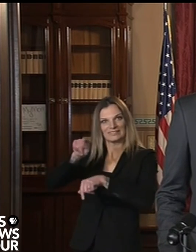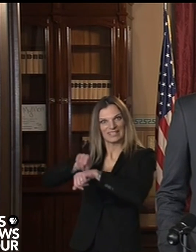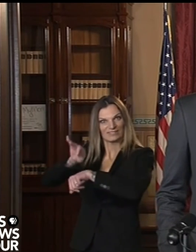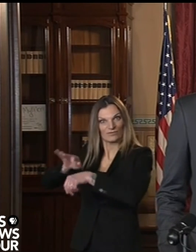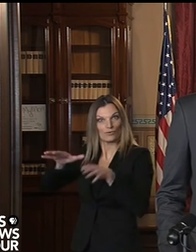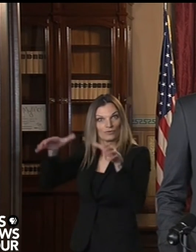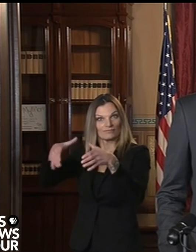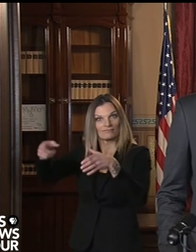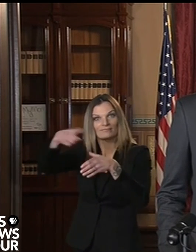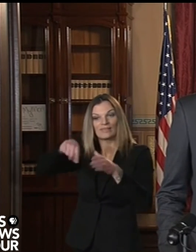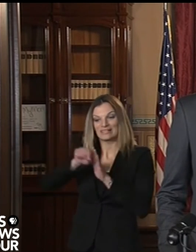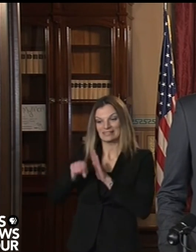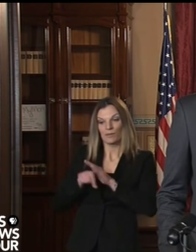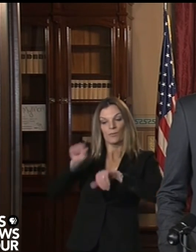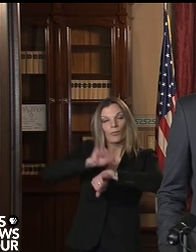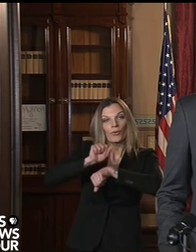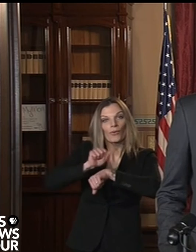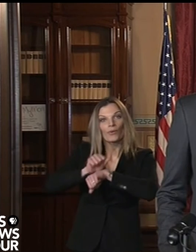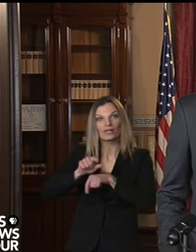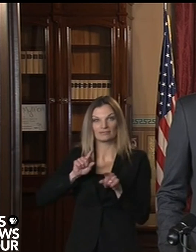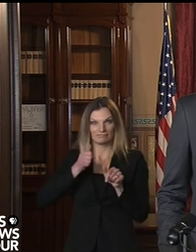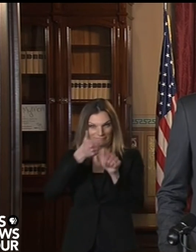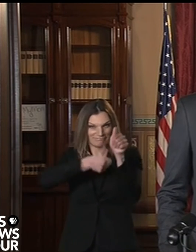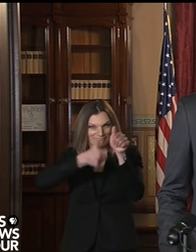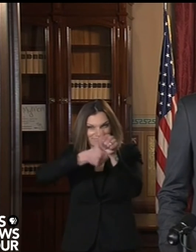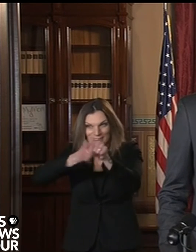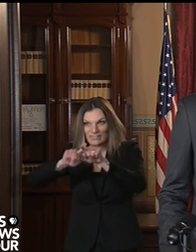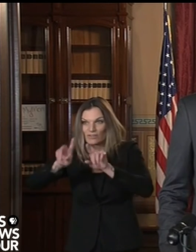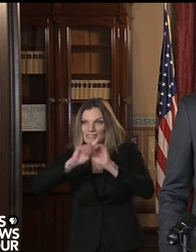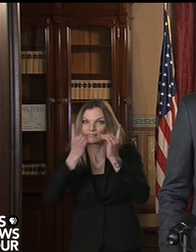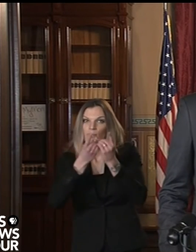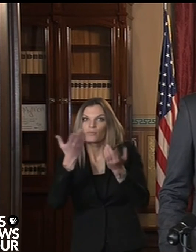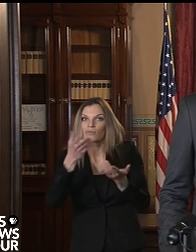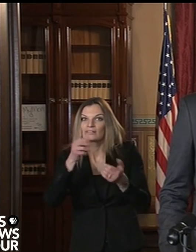state employees from literally every state department